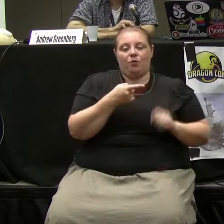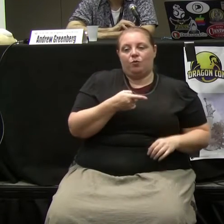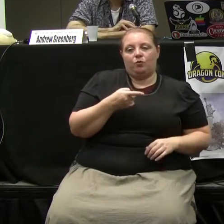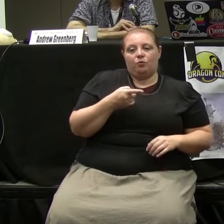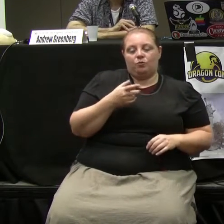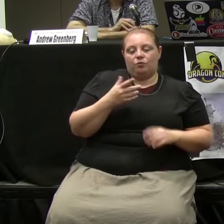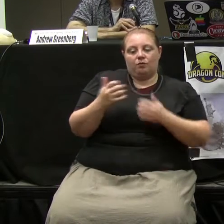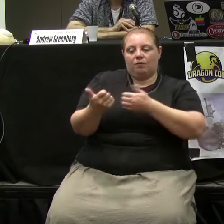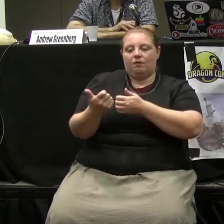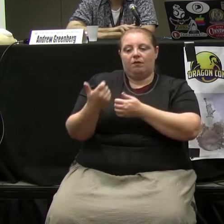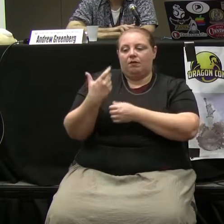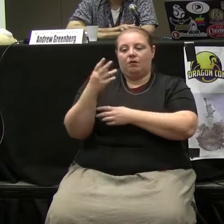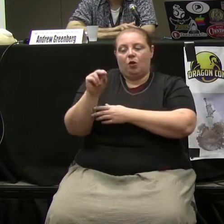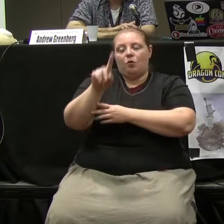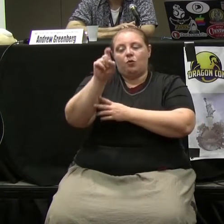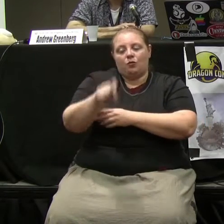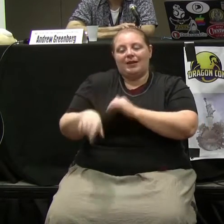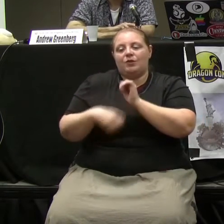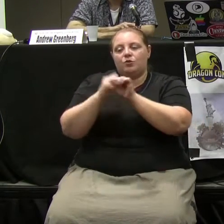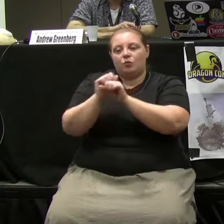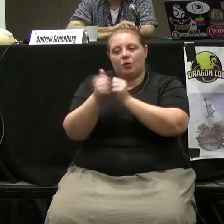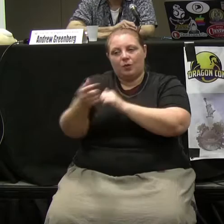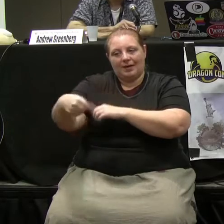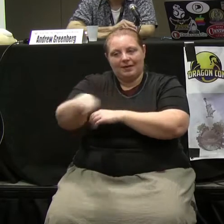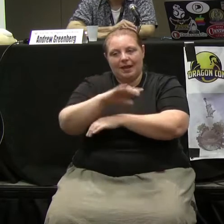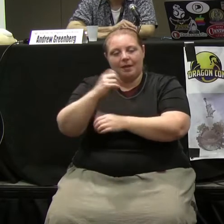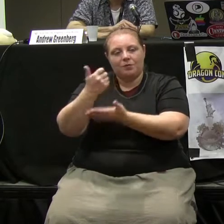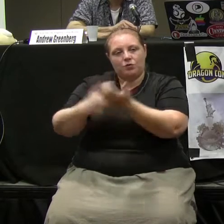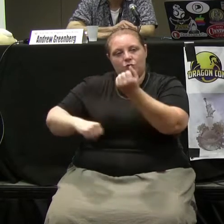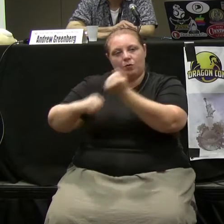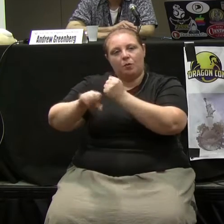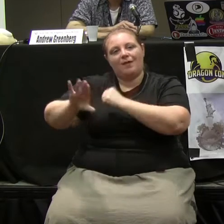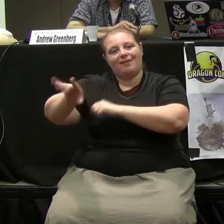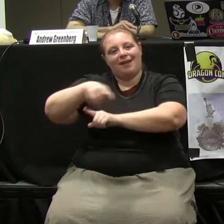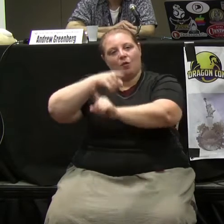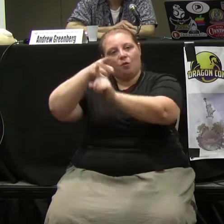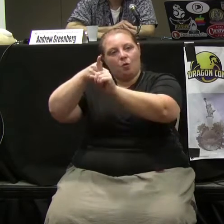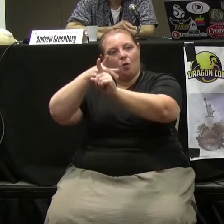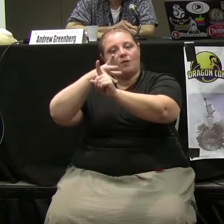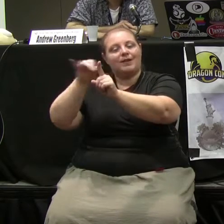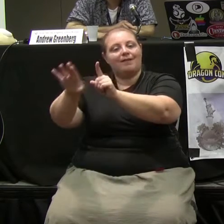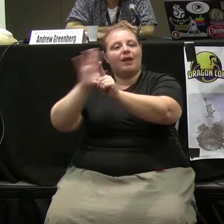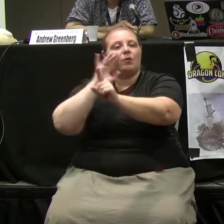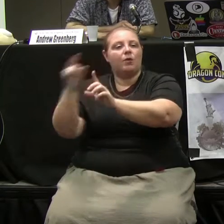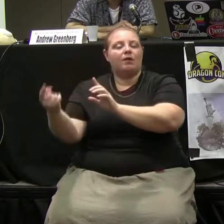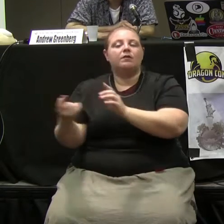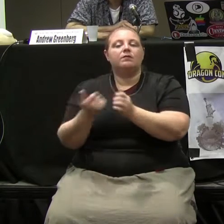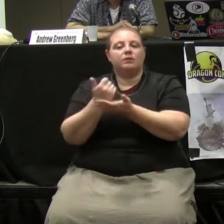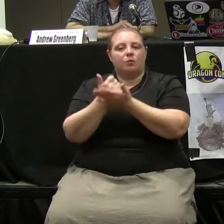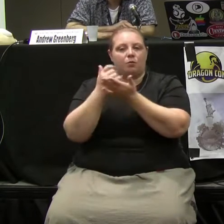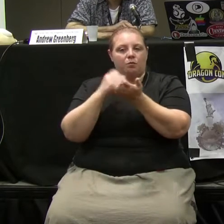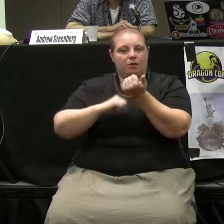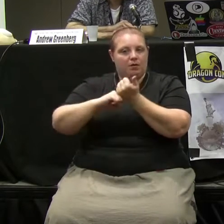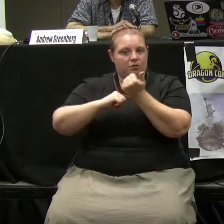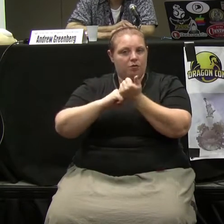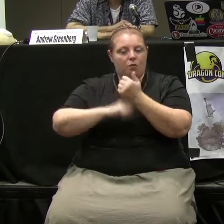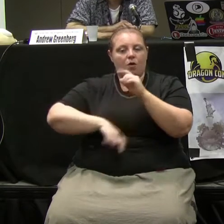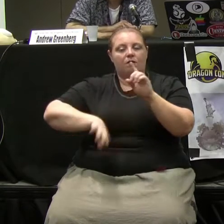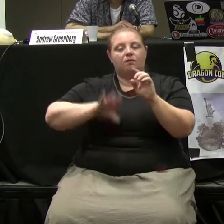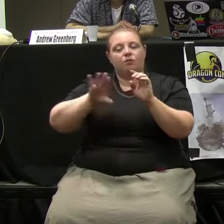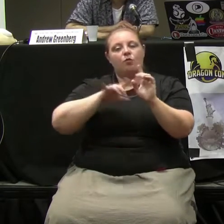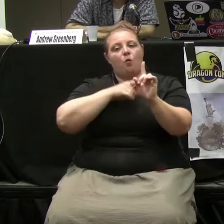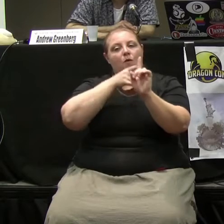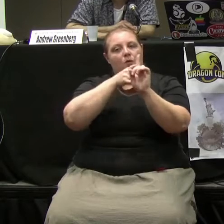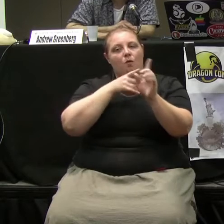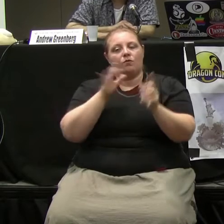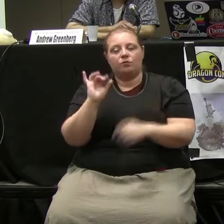work with them too to get their goals done and help them along the way. And it is that perfect example of a rising tide will raise all